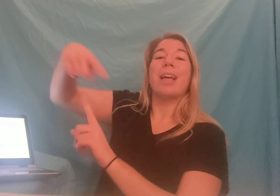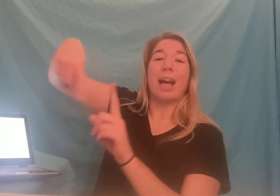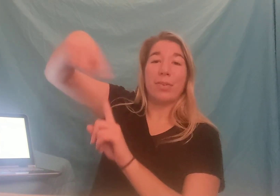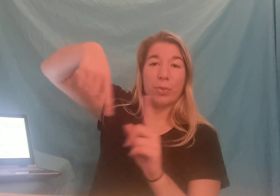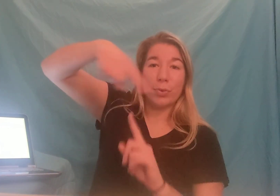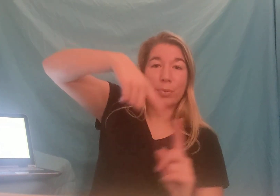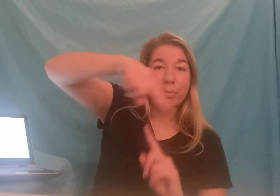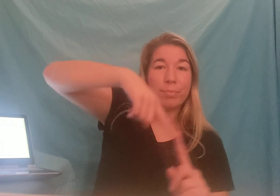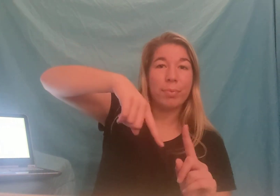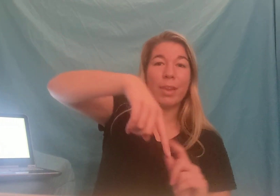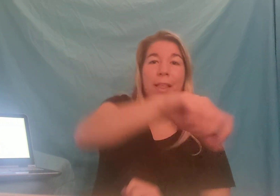Typhoon.